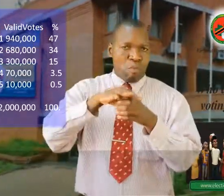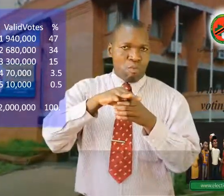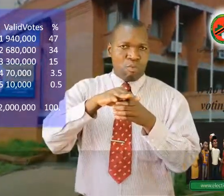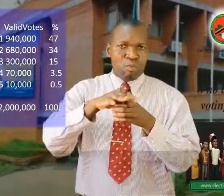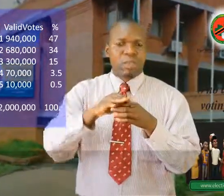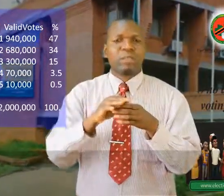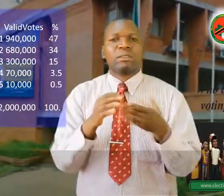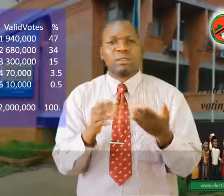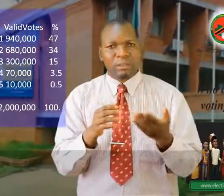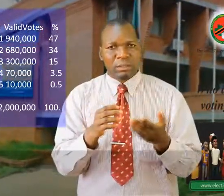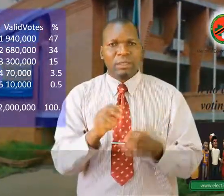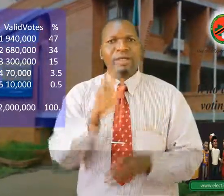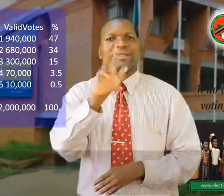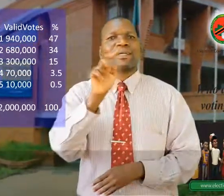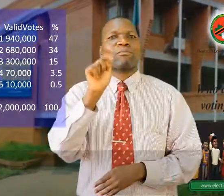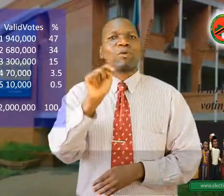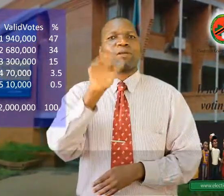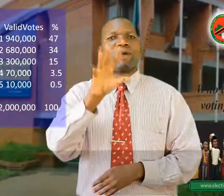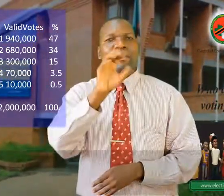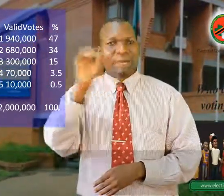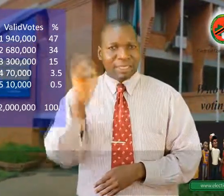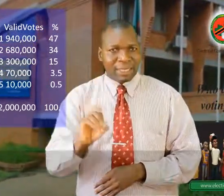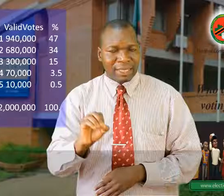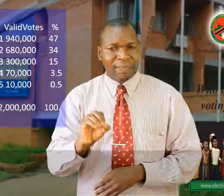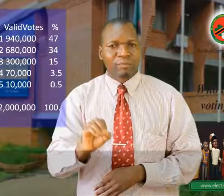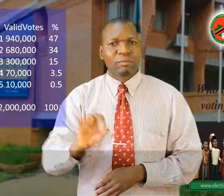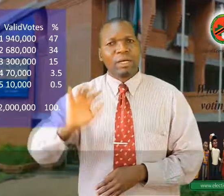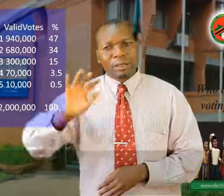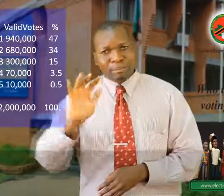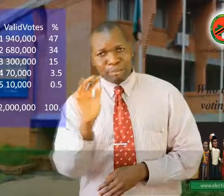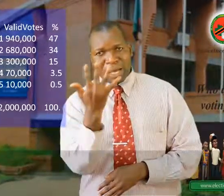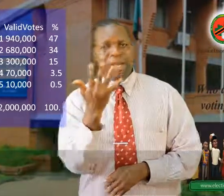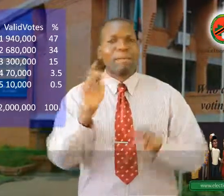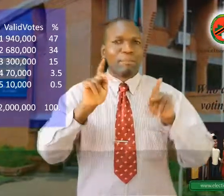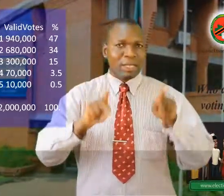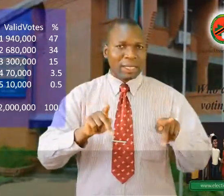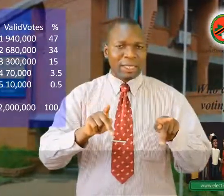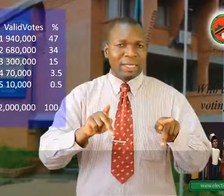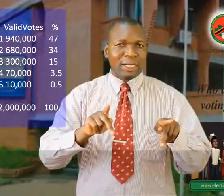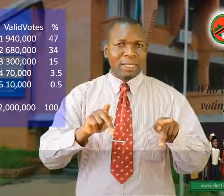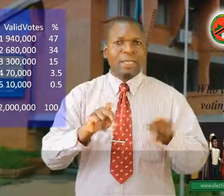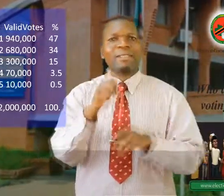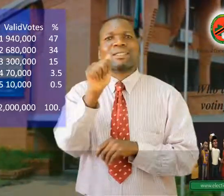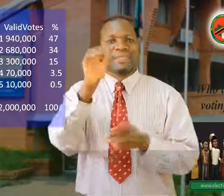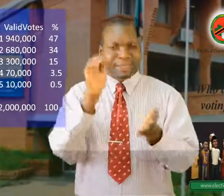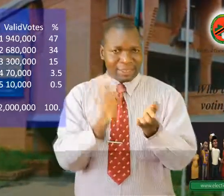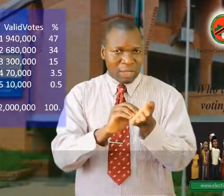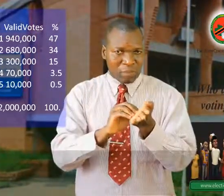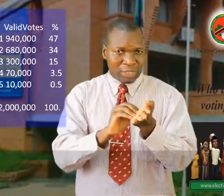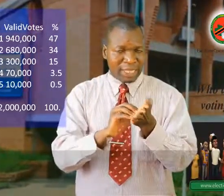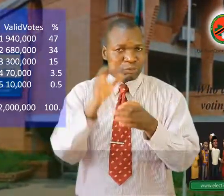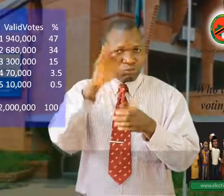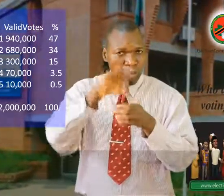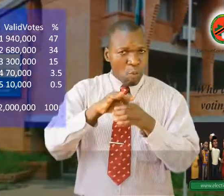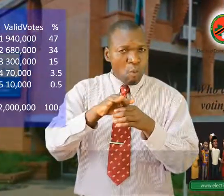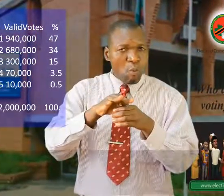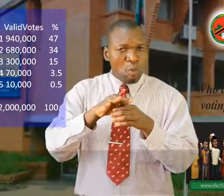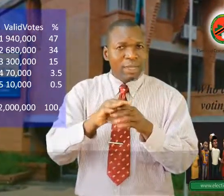percentage 3.5. Candidate 5, valid votes 10,000,